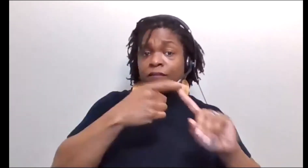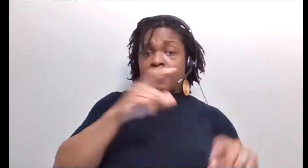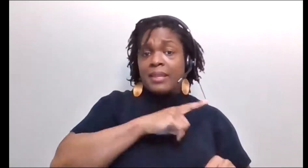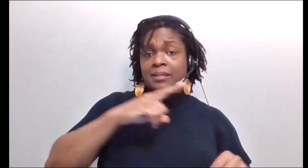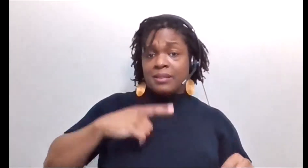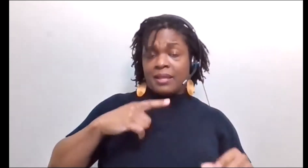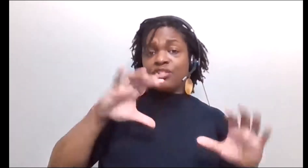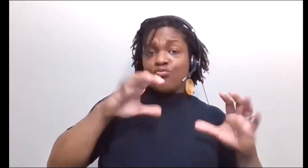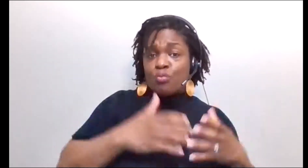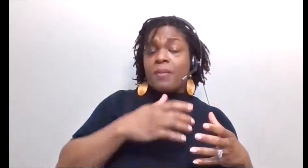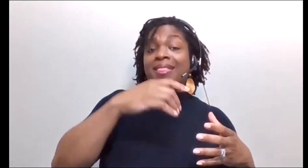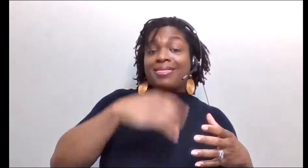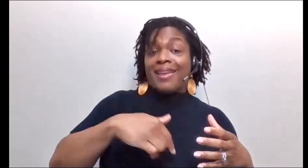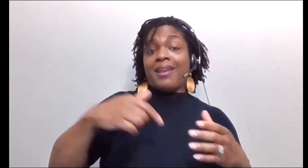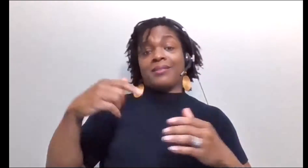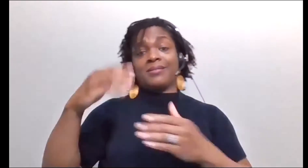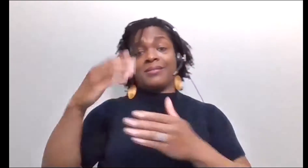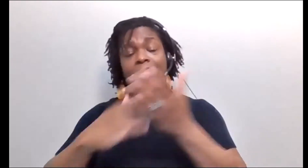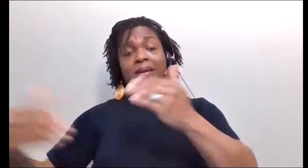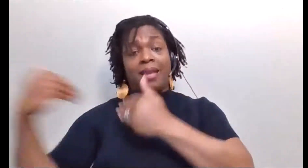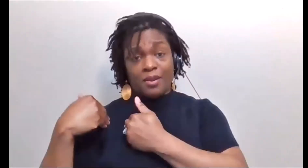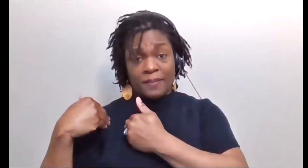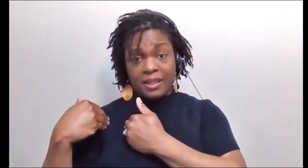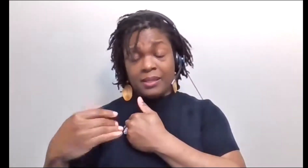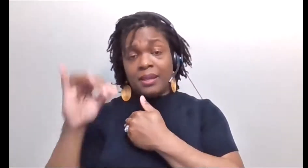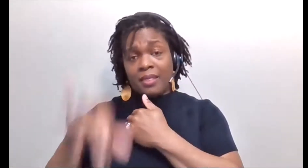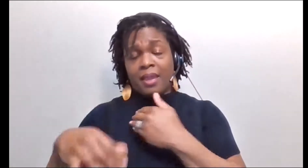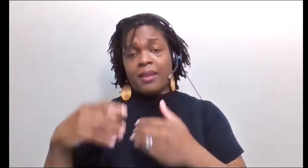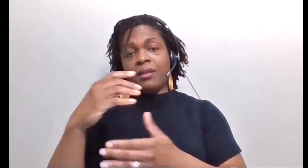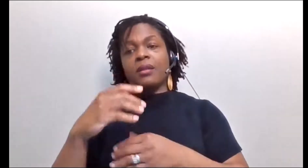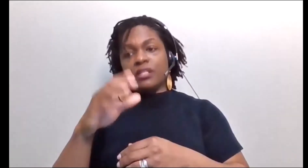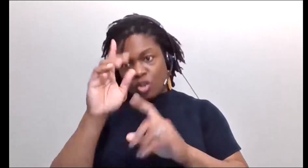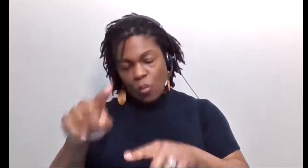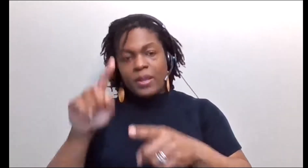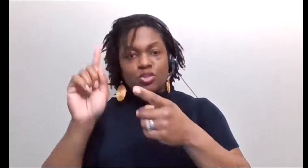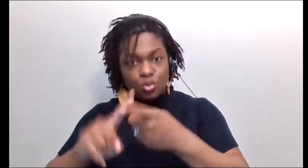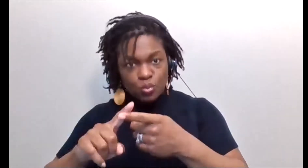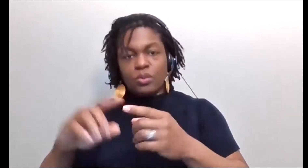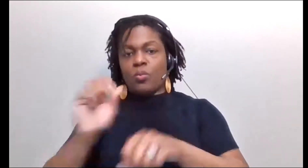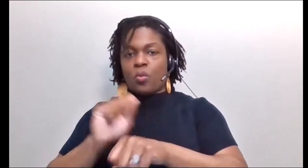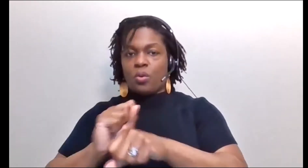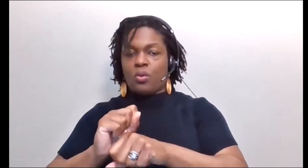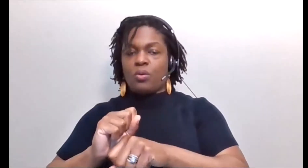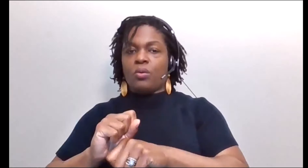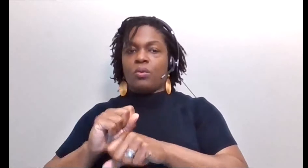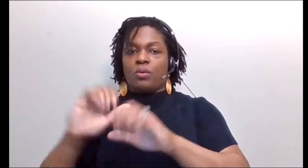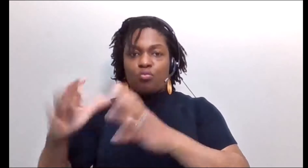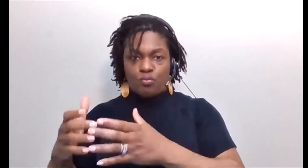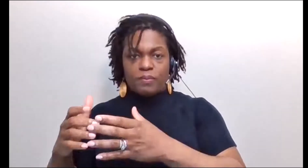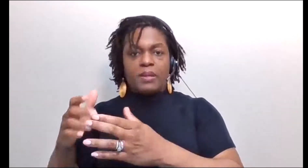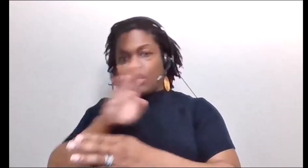accountability to assure that some of that money is going to the workers directly. So that work group is to kind of help us figure all of that